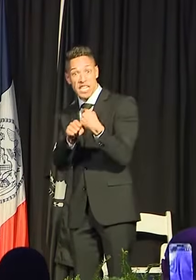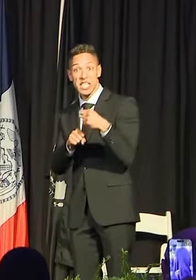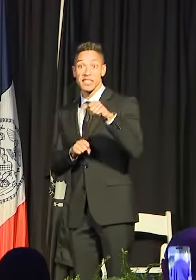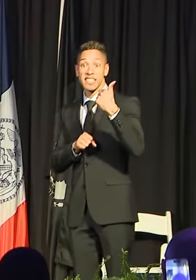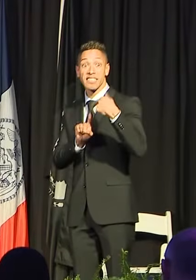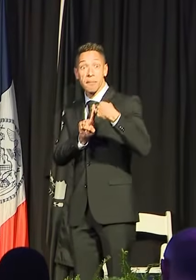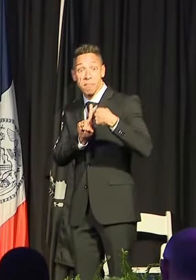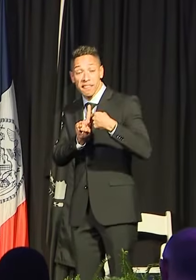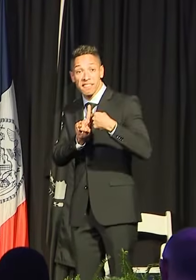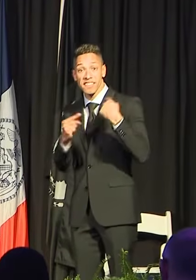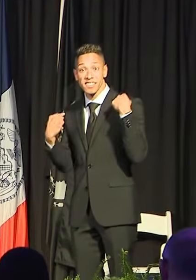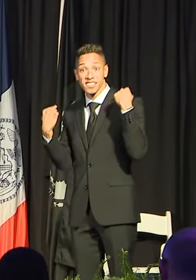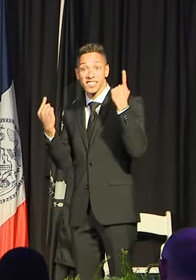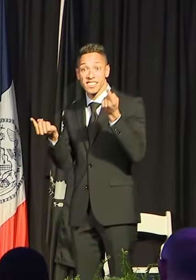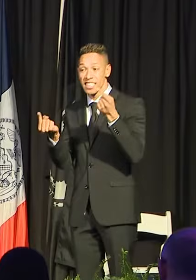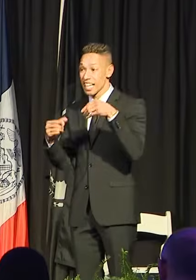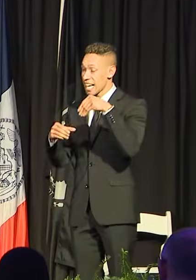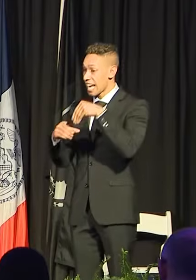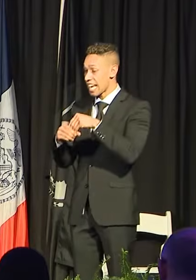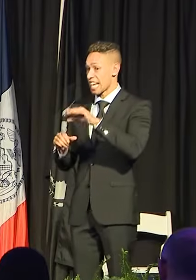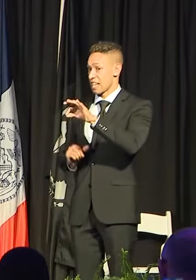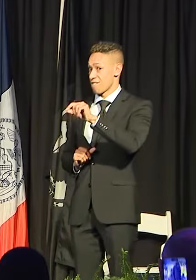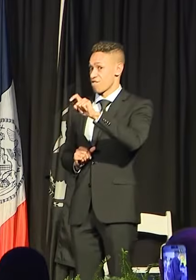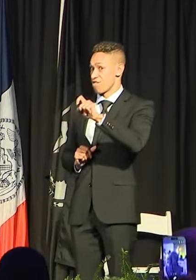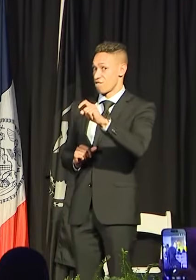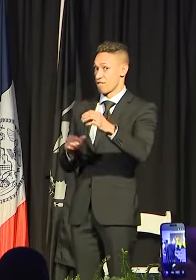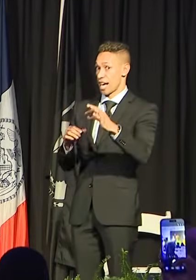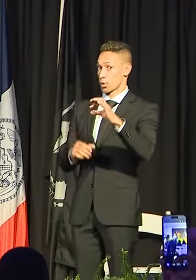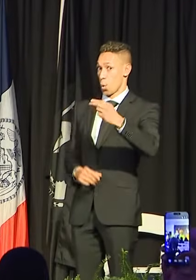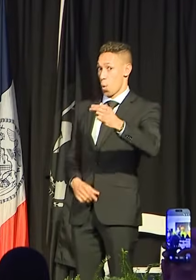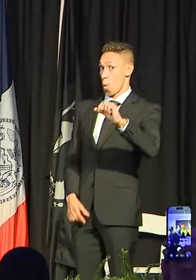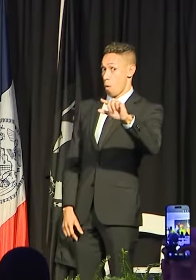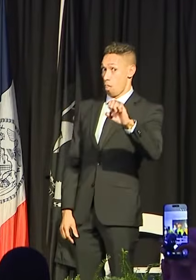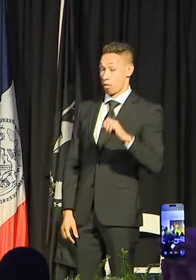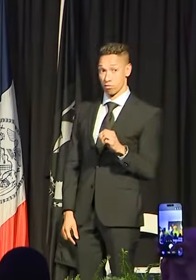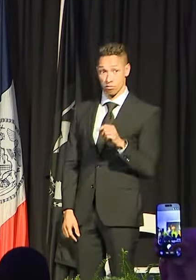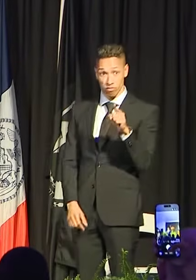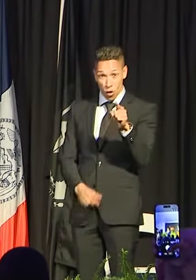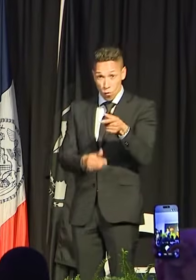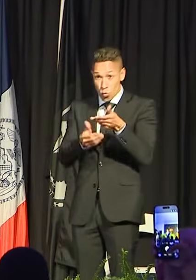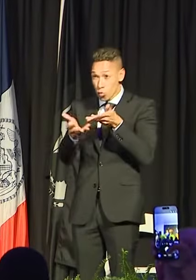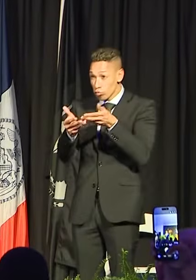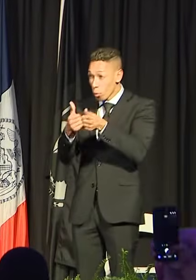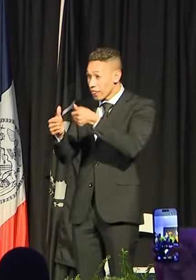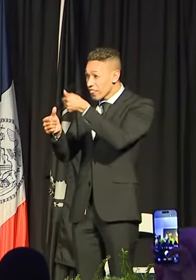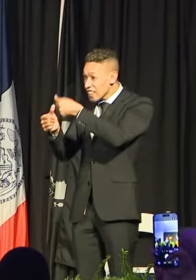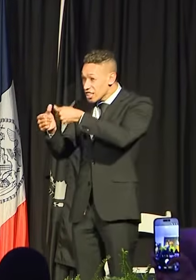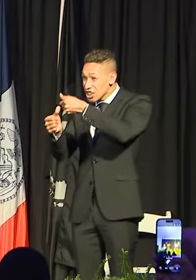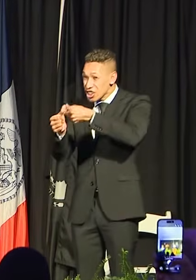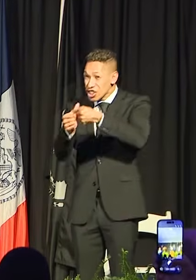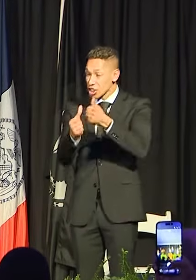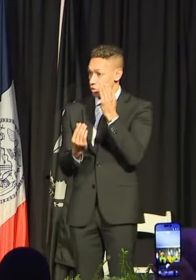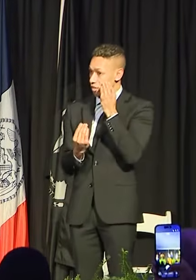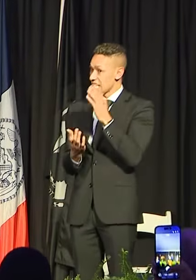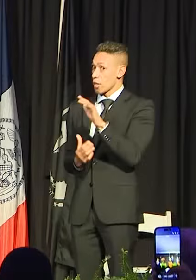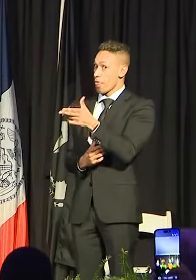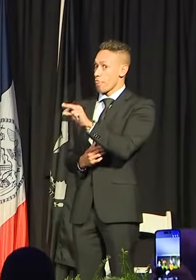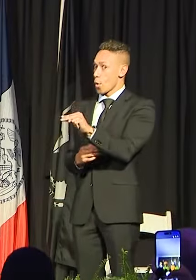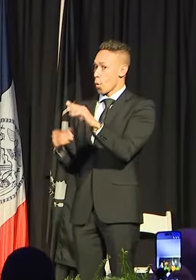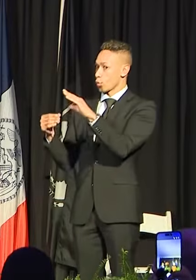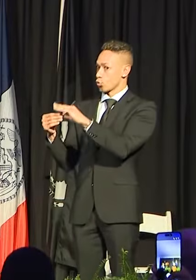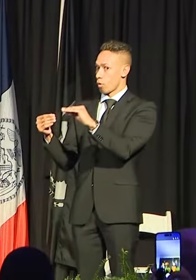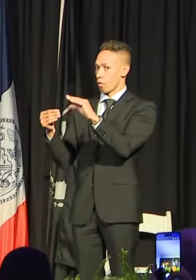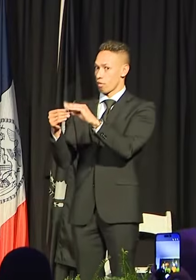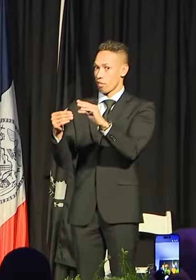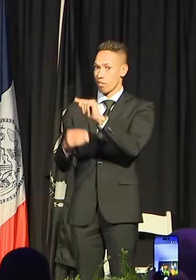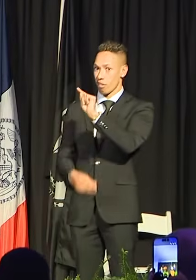months in the foxhole, if you were to speak to each one of them and tell their own narrative, their own